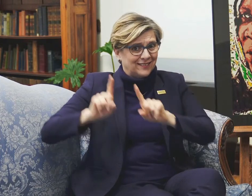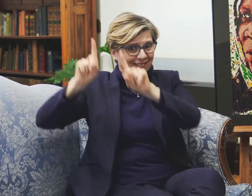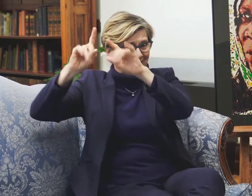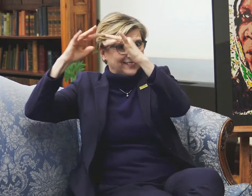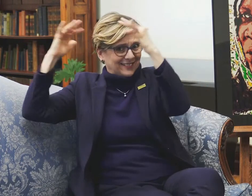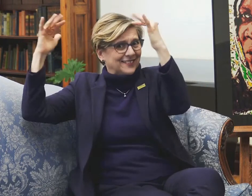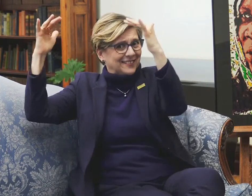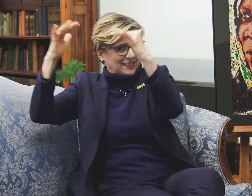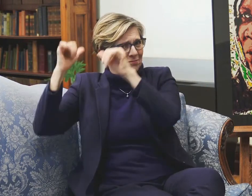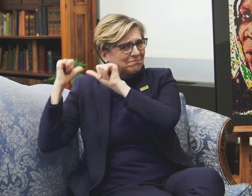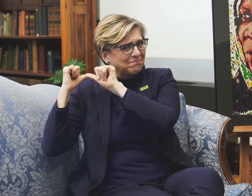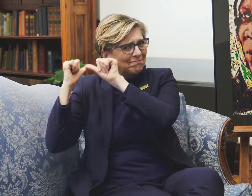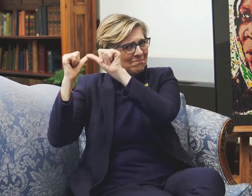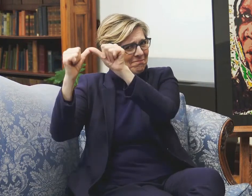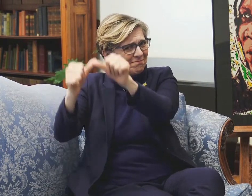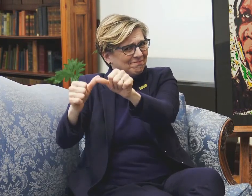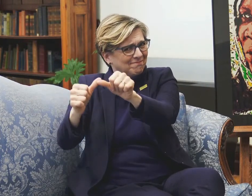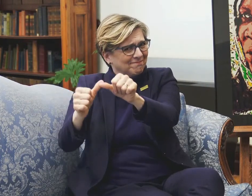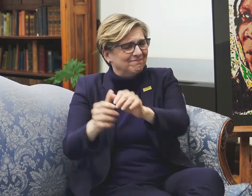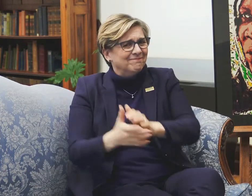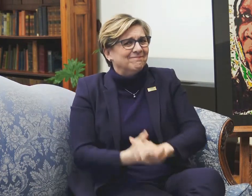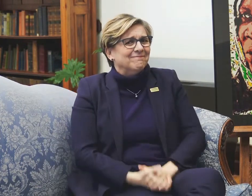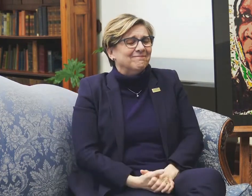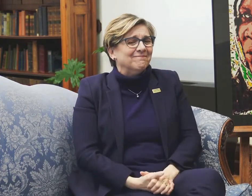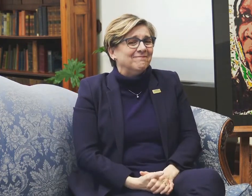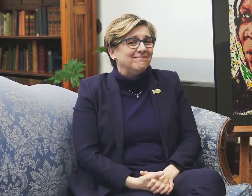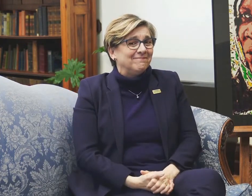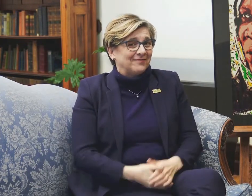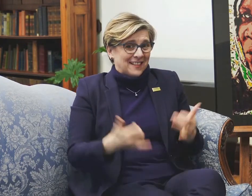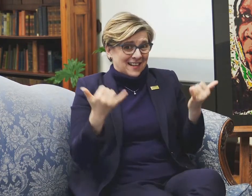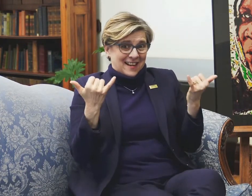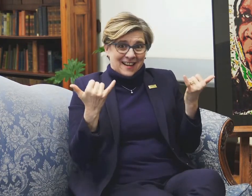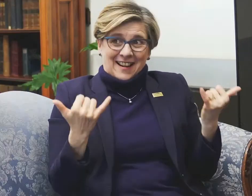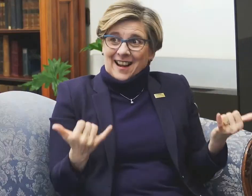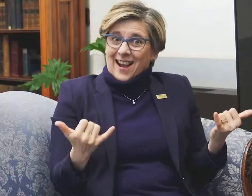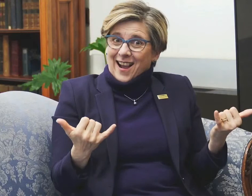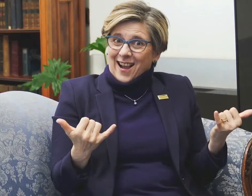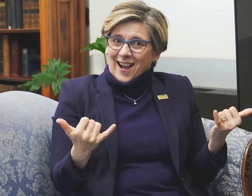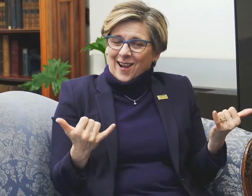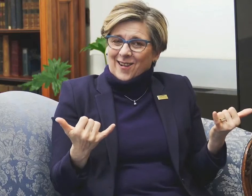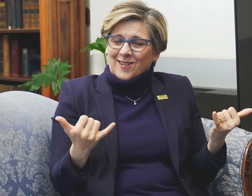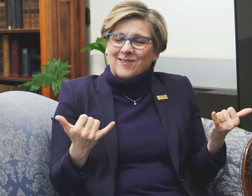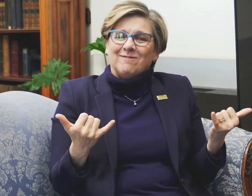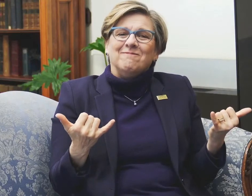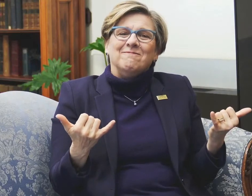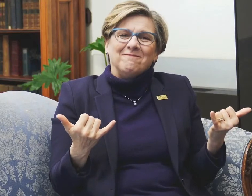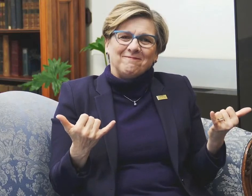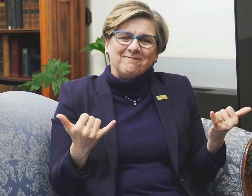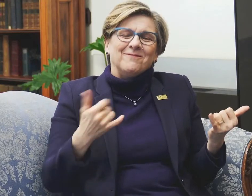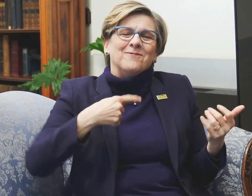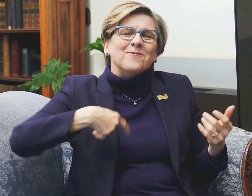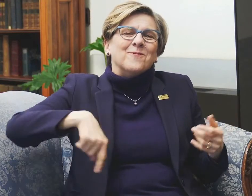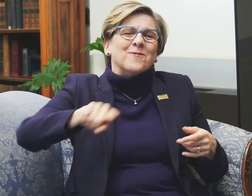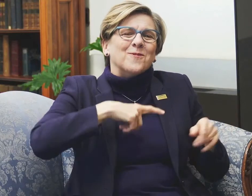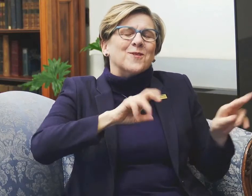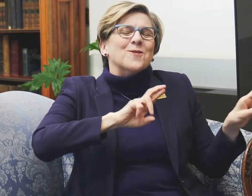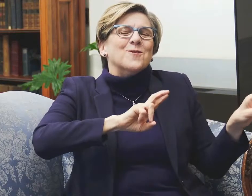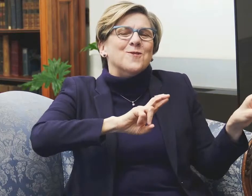excellence, even in this virtual environment, and that focus remains unchanged. And now, we